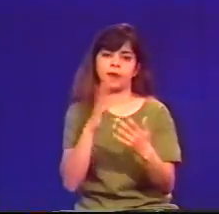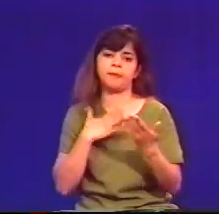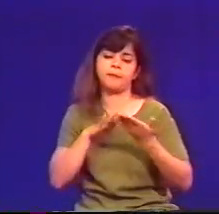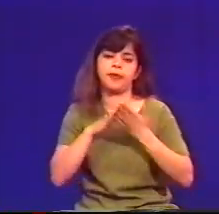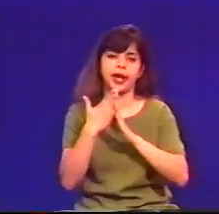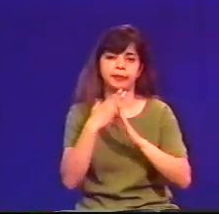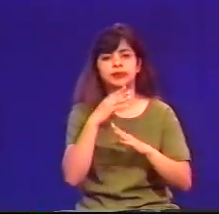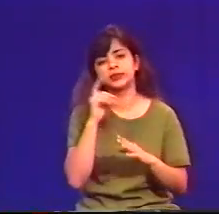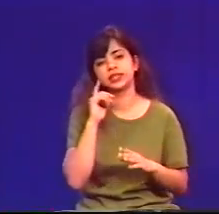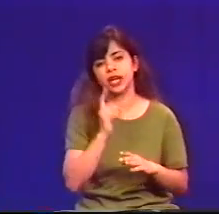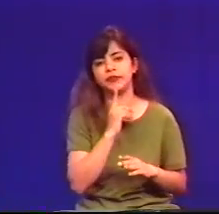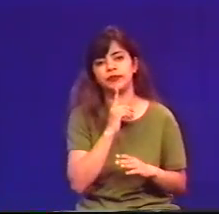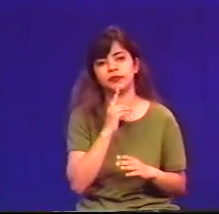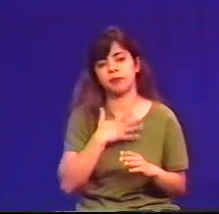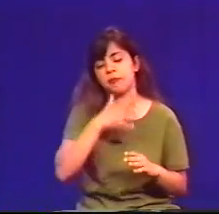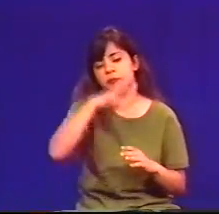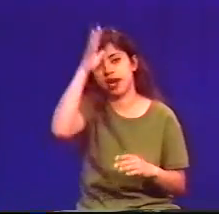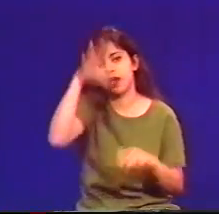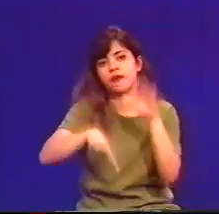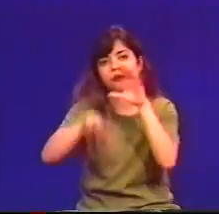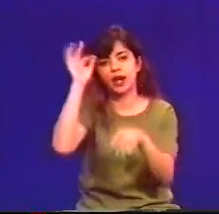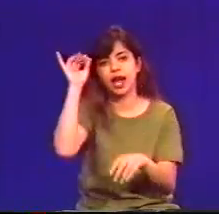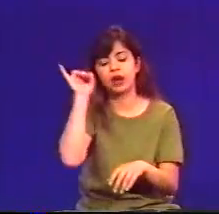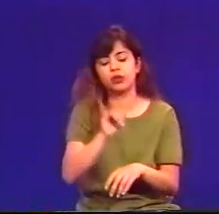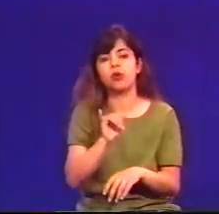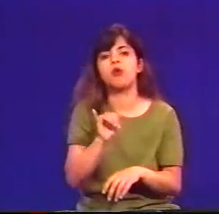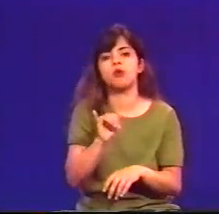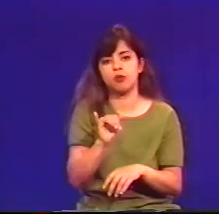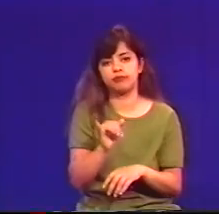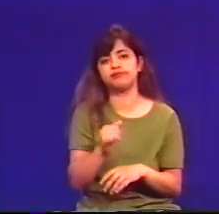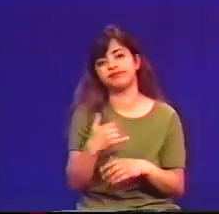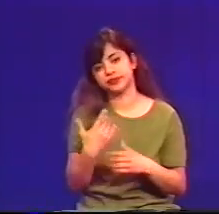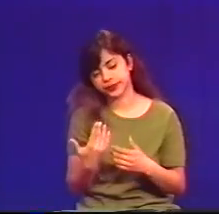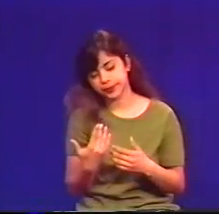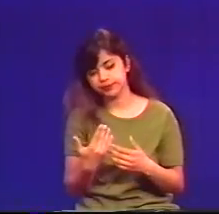one that my parents noticed that I was losing my hearing and eventually became completely deaf.